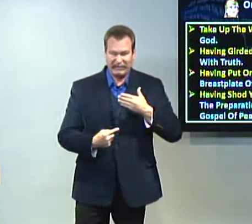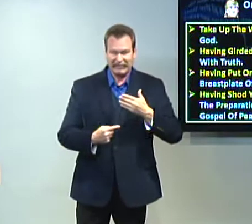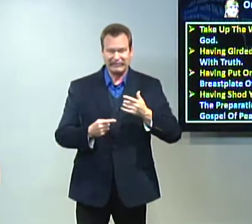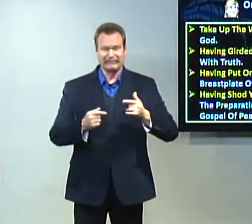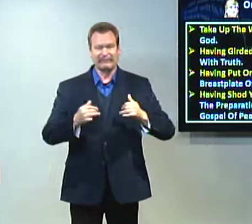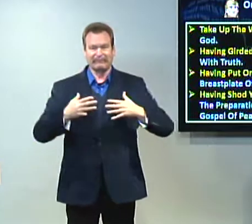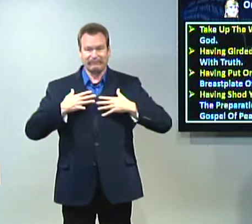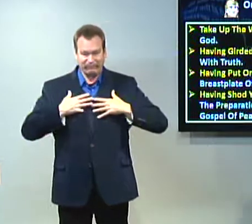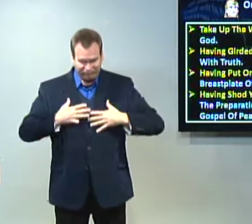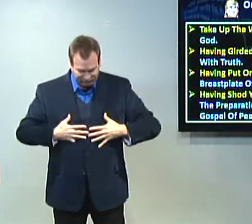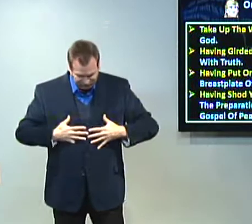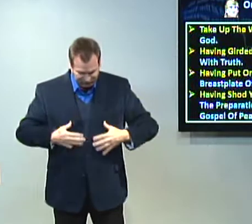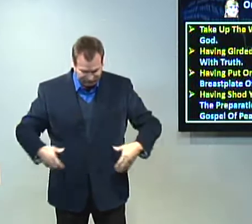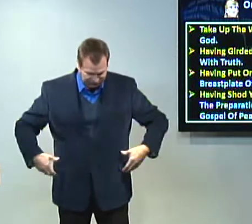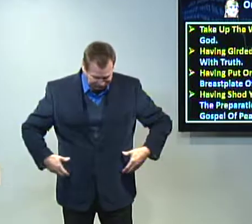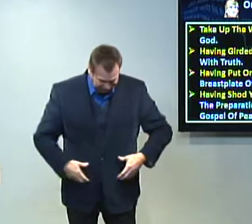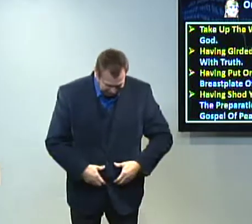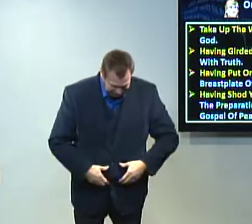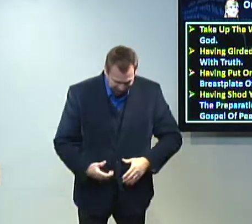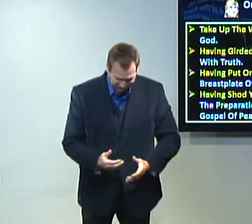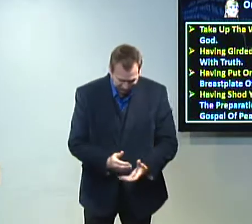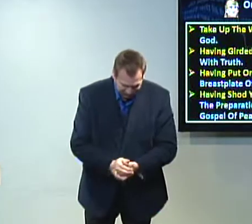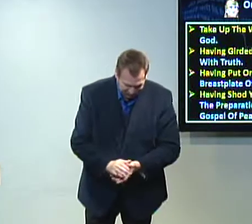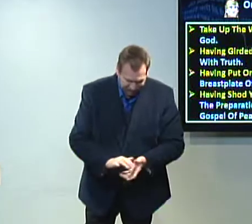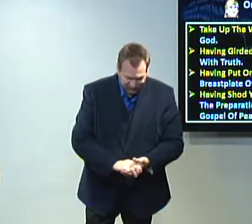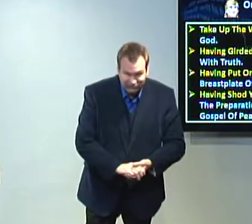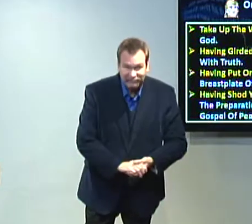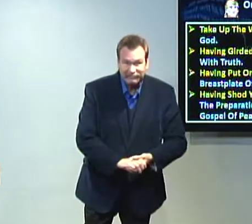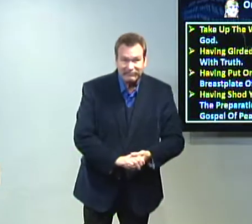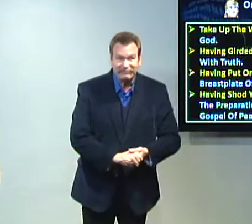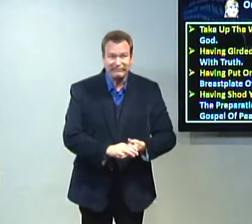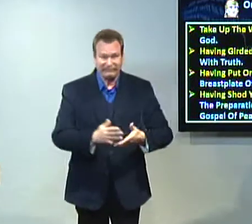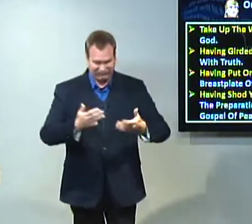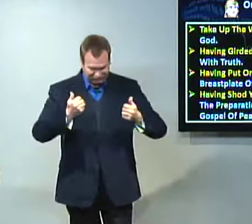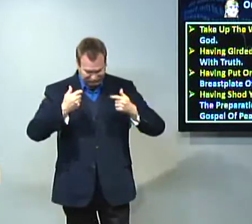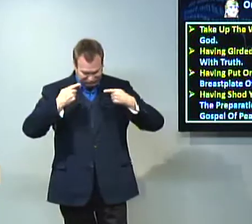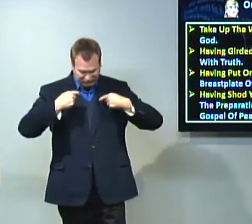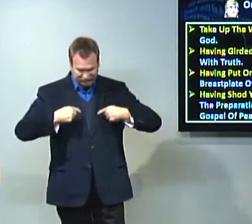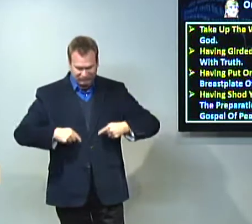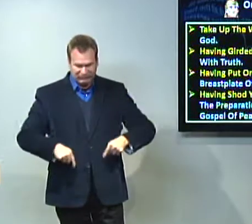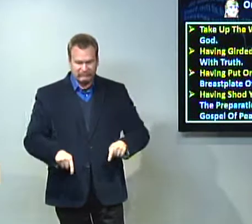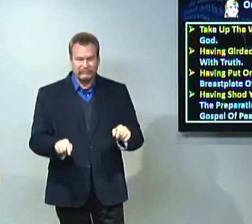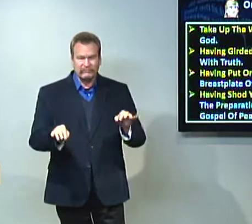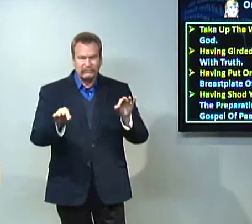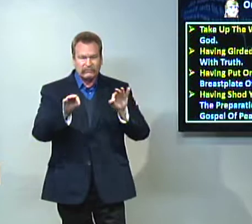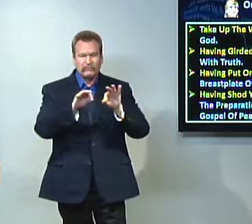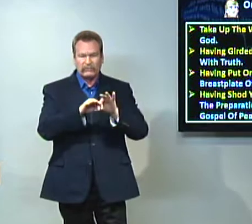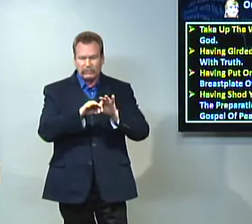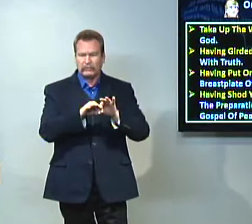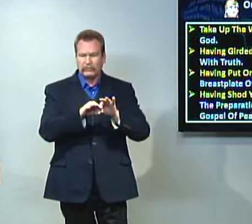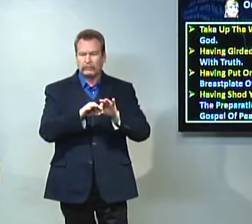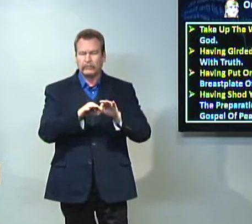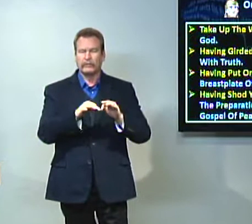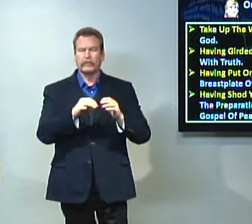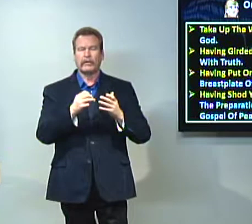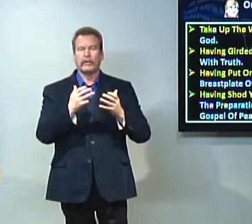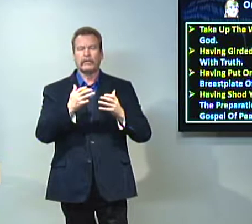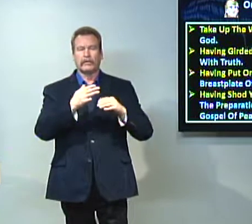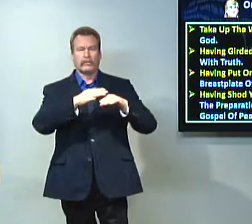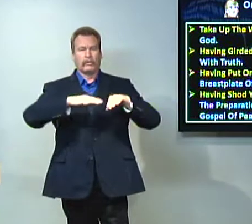saying, this whole armor of God, girding your loins with truth, having put on the breastplate of righteousness, having